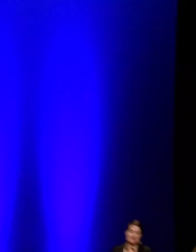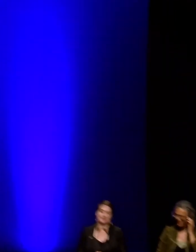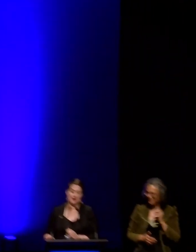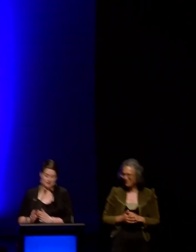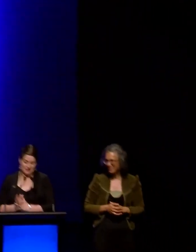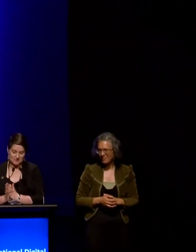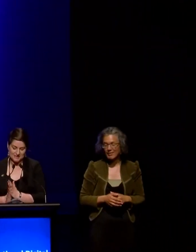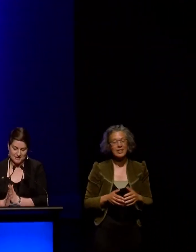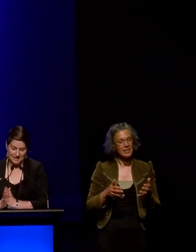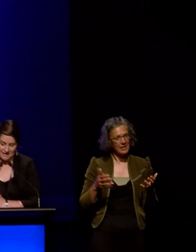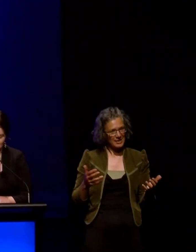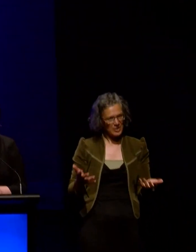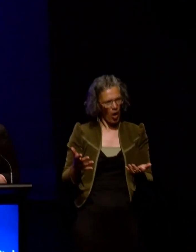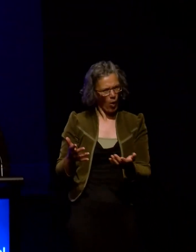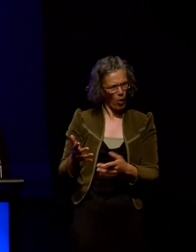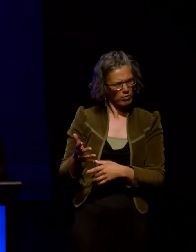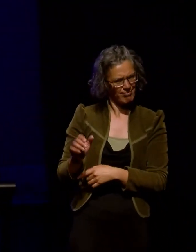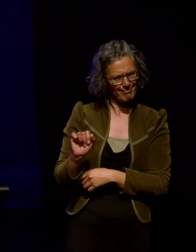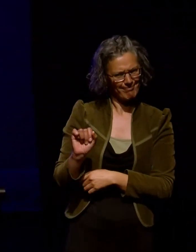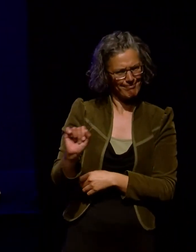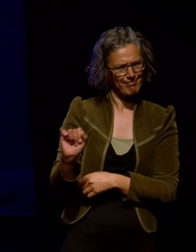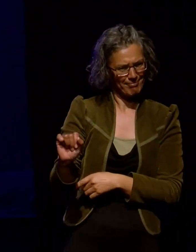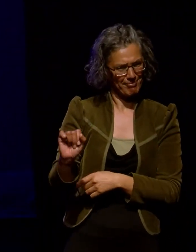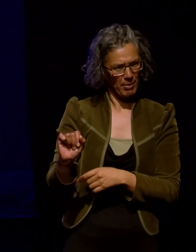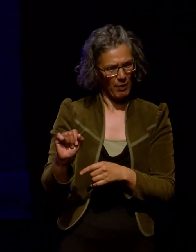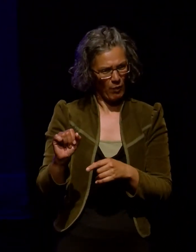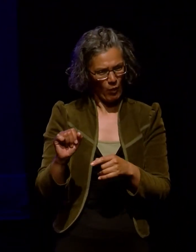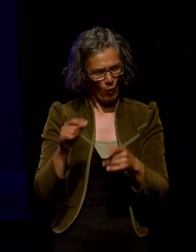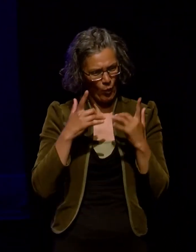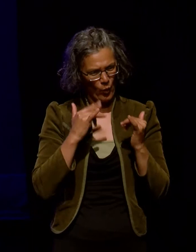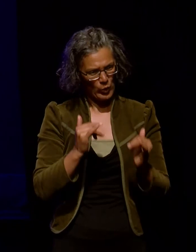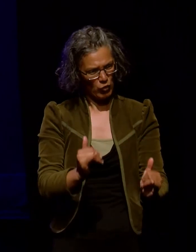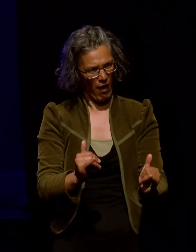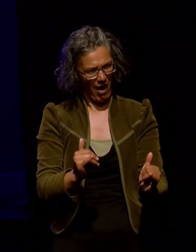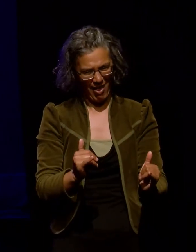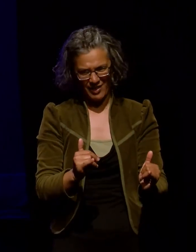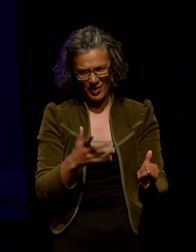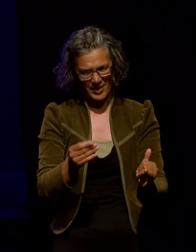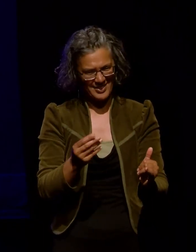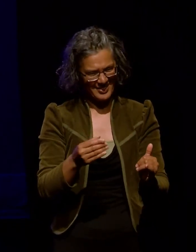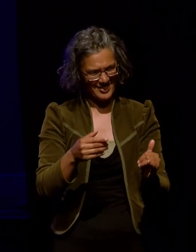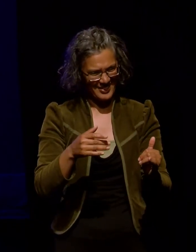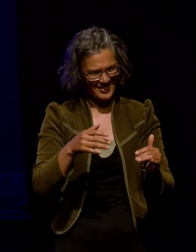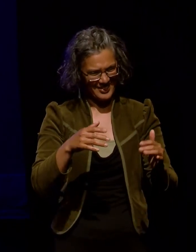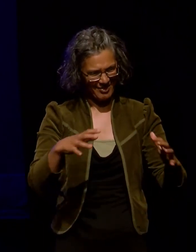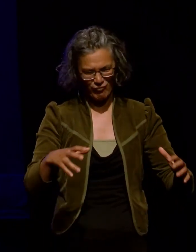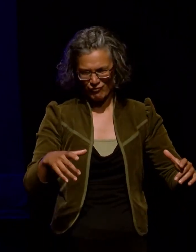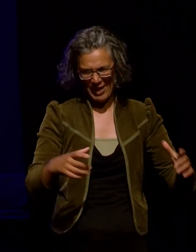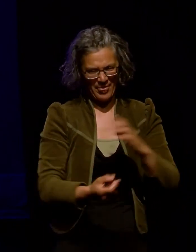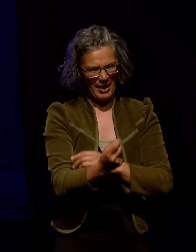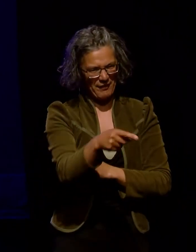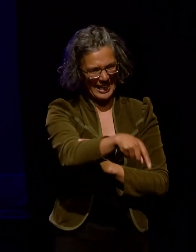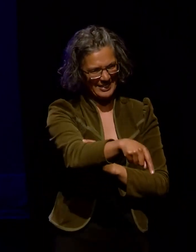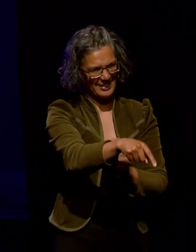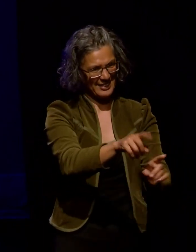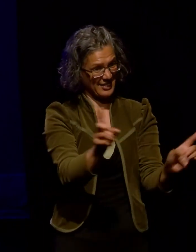So we further trialled Mitchell's design at the famous Vogel Street party in Dunedin in the historic warehouse precinct. The event often combines technology